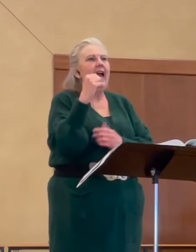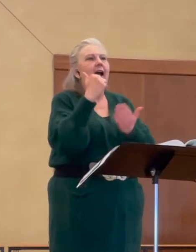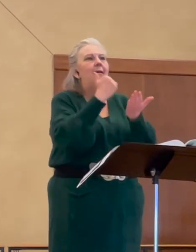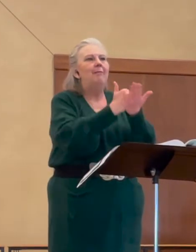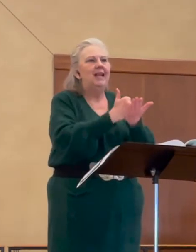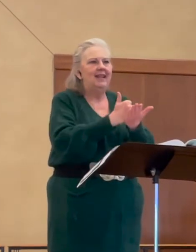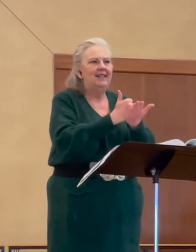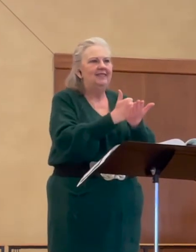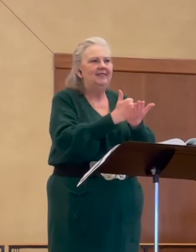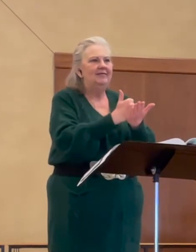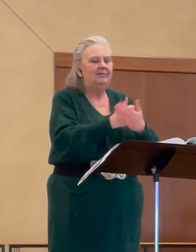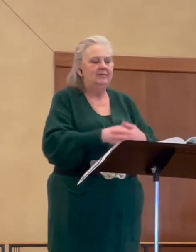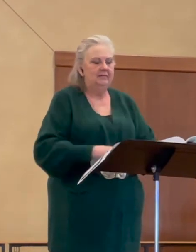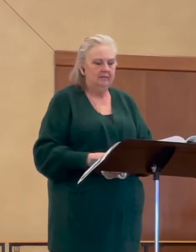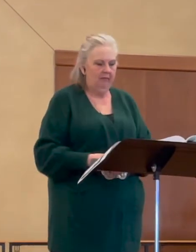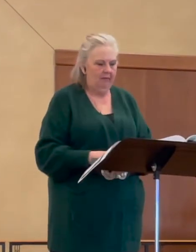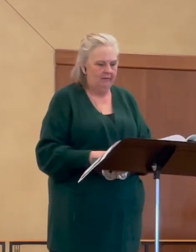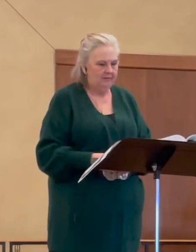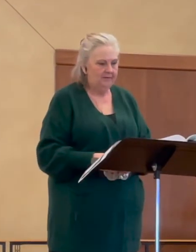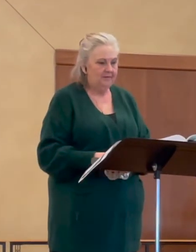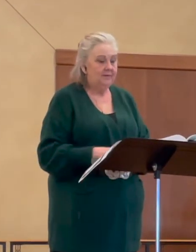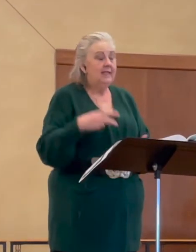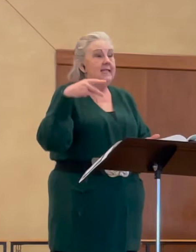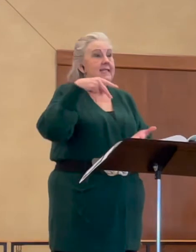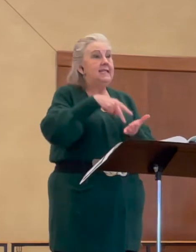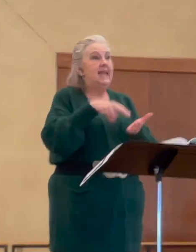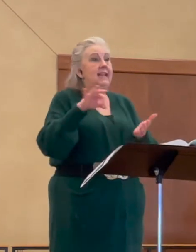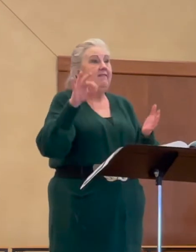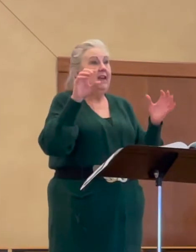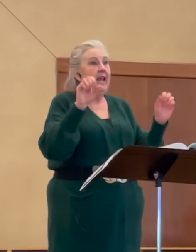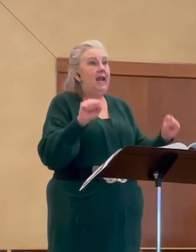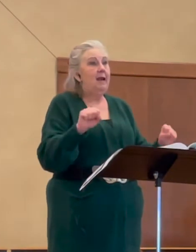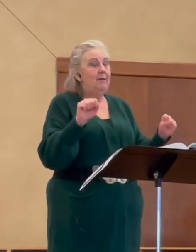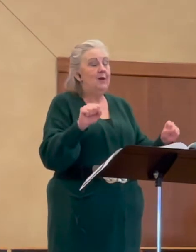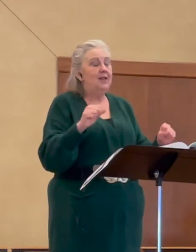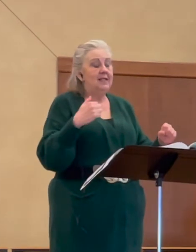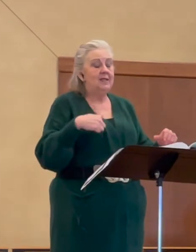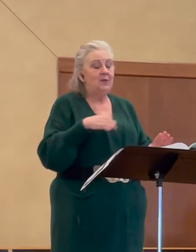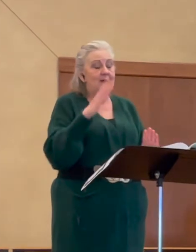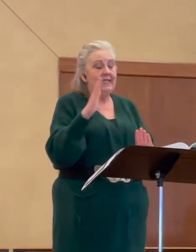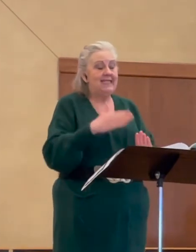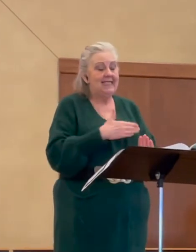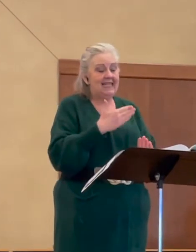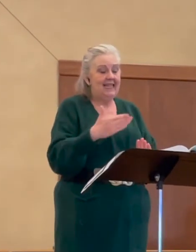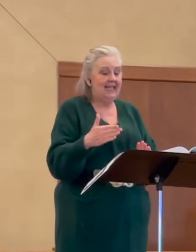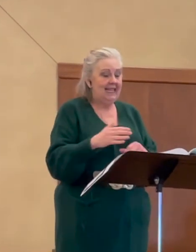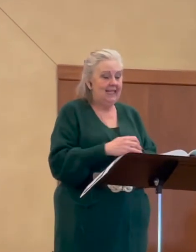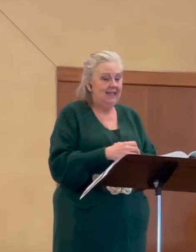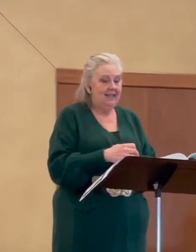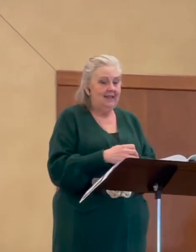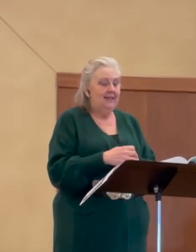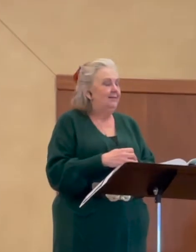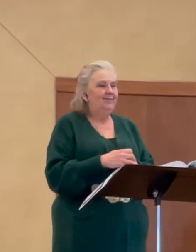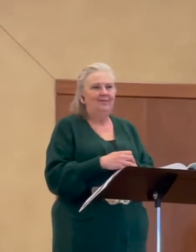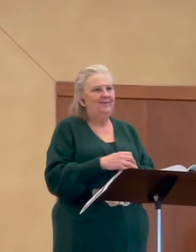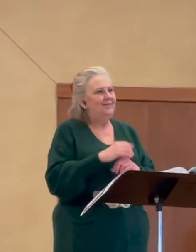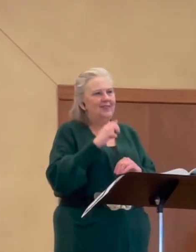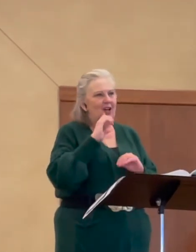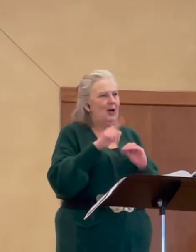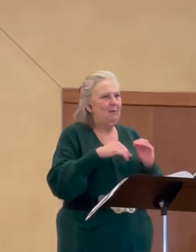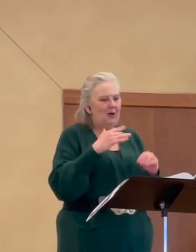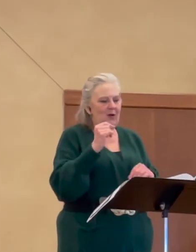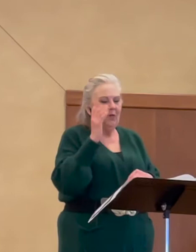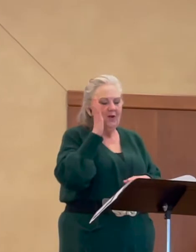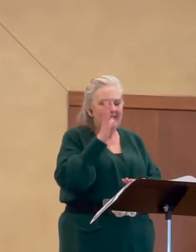Amen. I invite you to stand as you are able as we sing this hymn. Let's not just talk about it, but